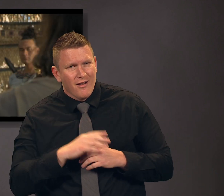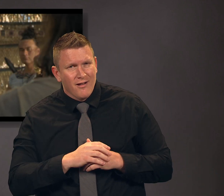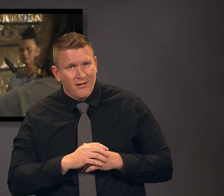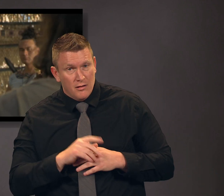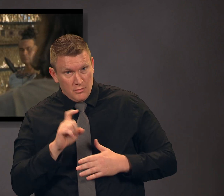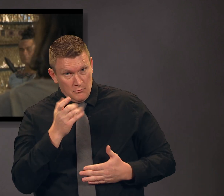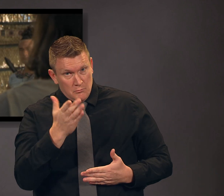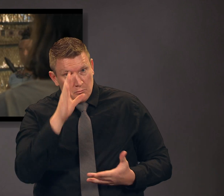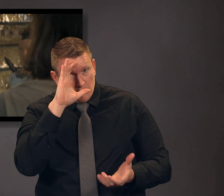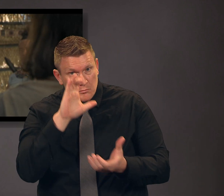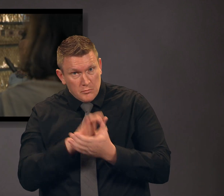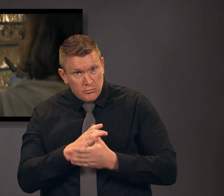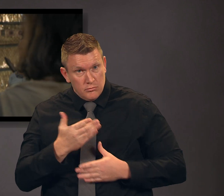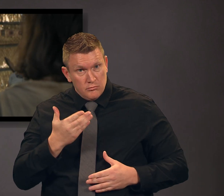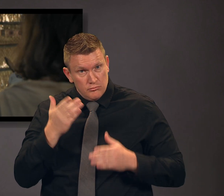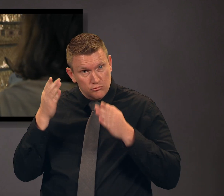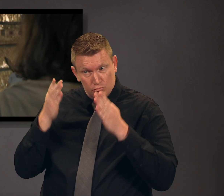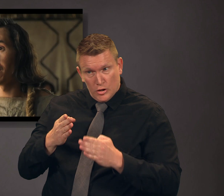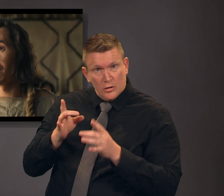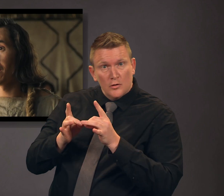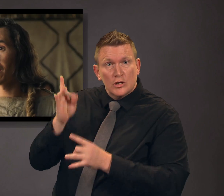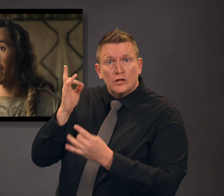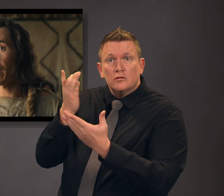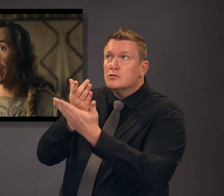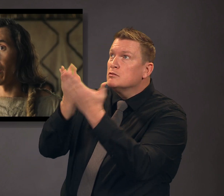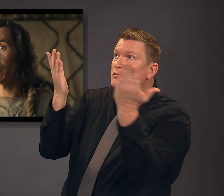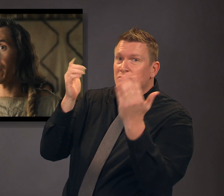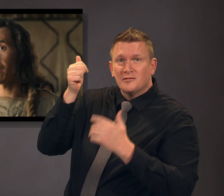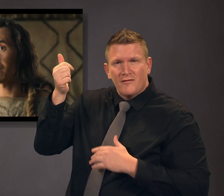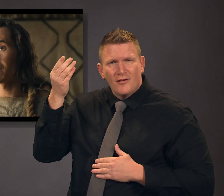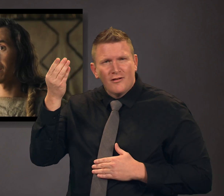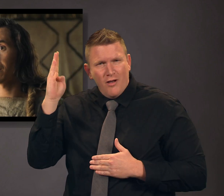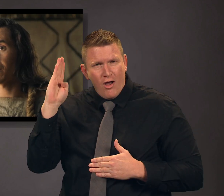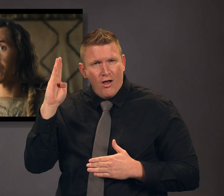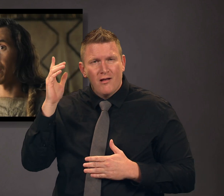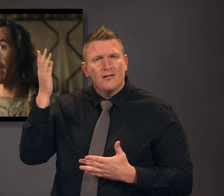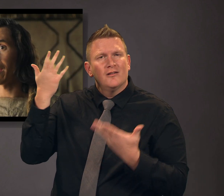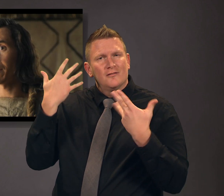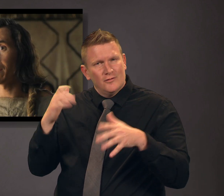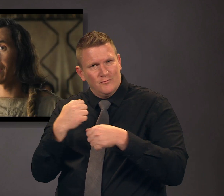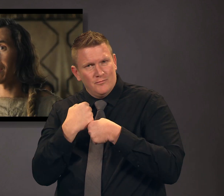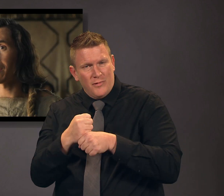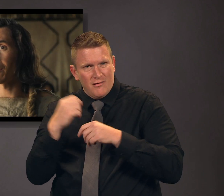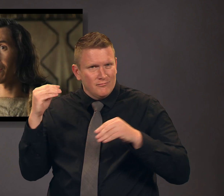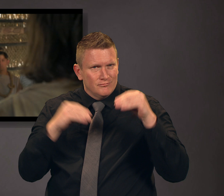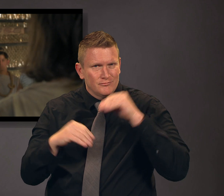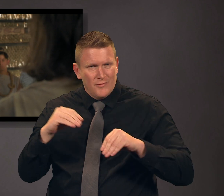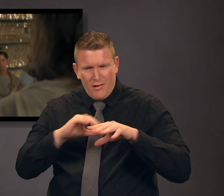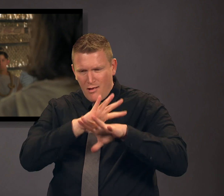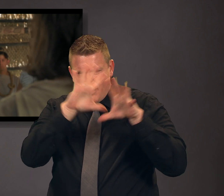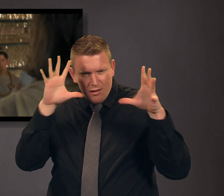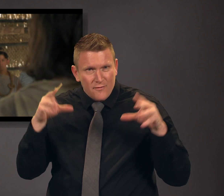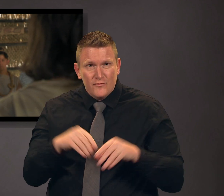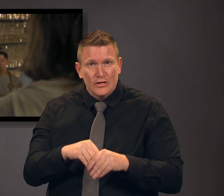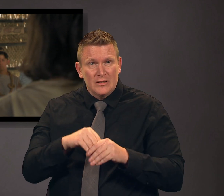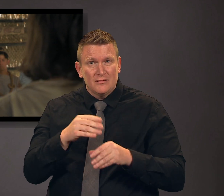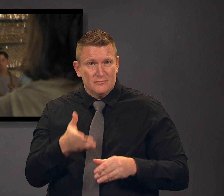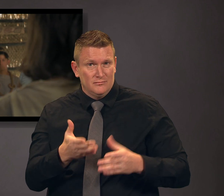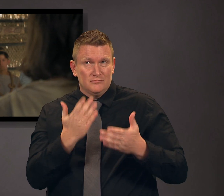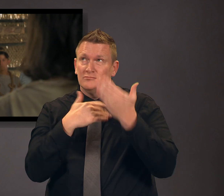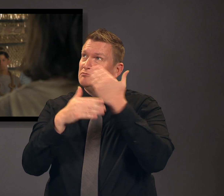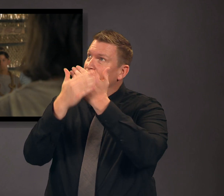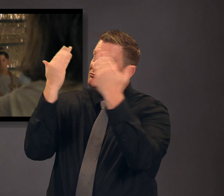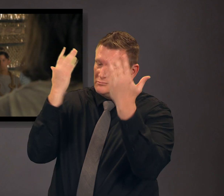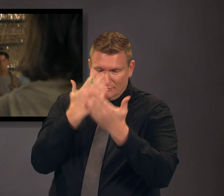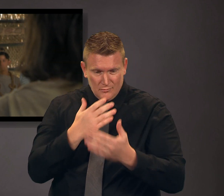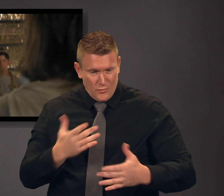Believest thou that this great spirit, who is God, created all things which are in the heaven and in the earth?